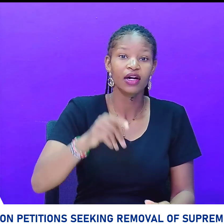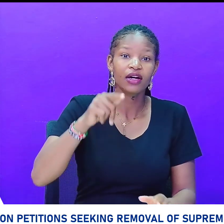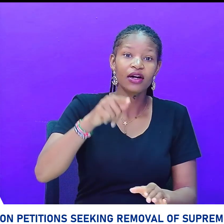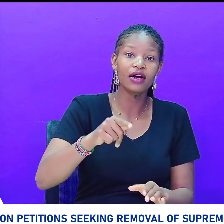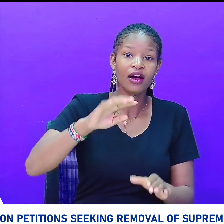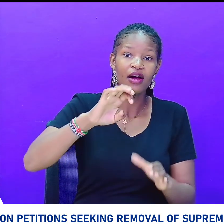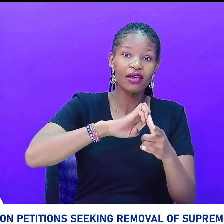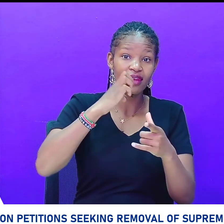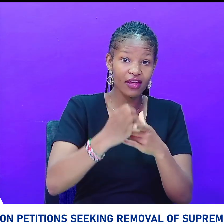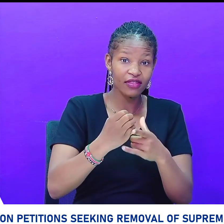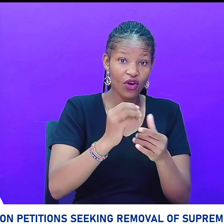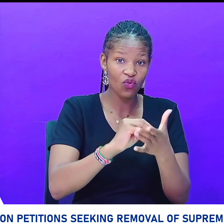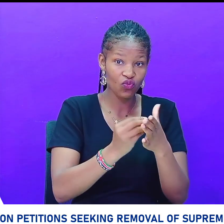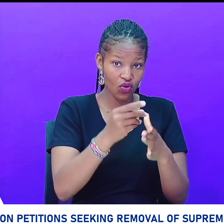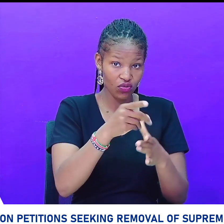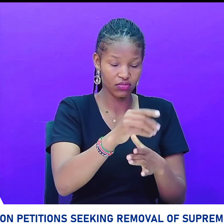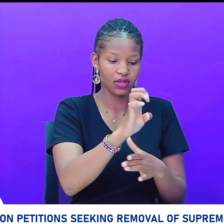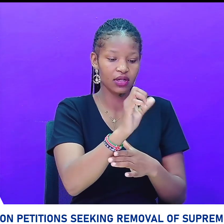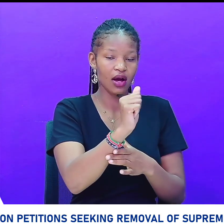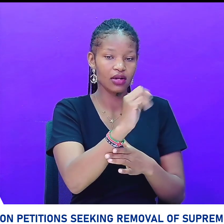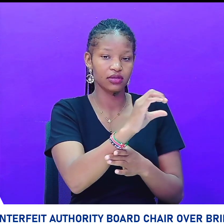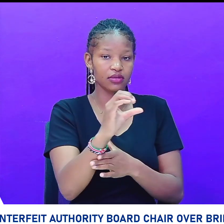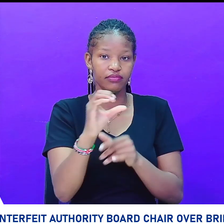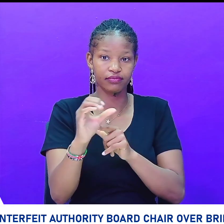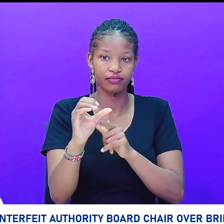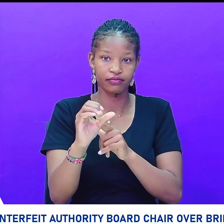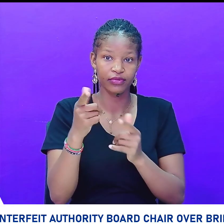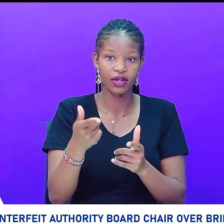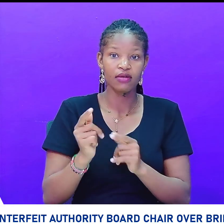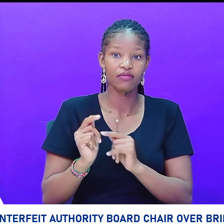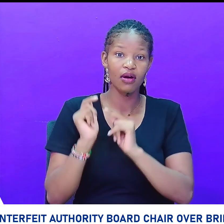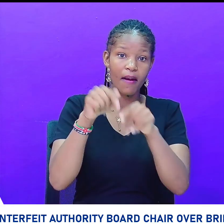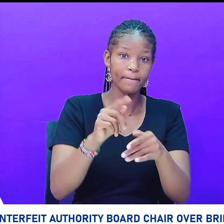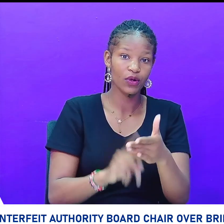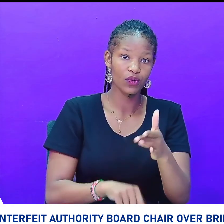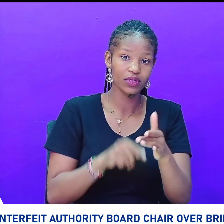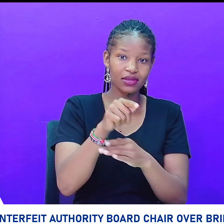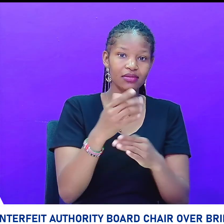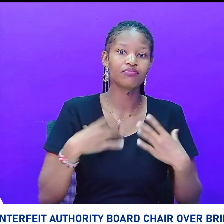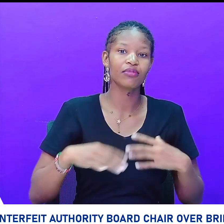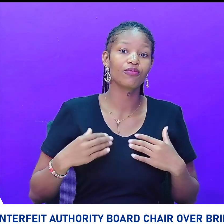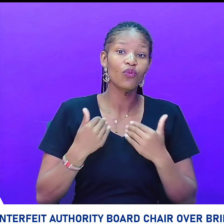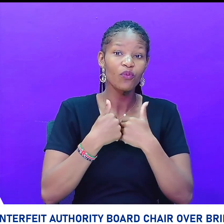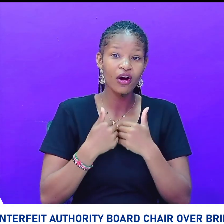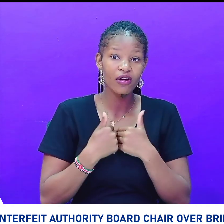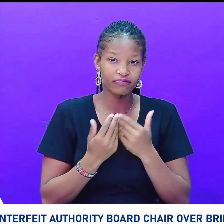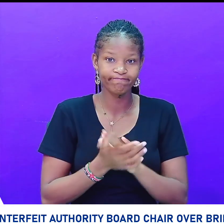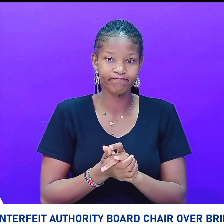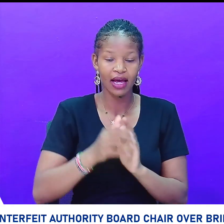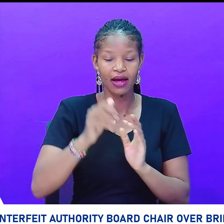Moving on, the Ethics and Anti-Corruption Commission, EACC, has raised the residence and